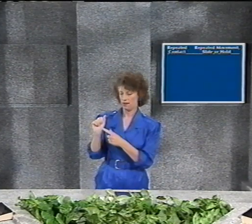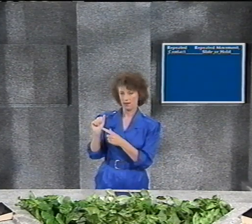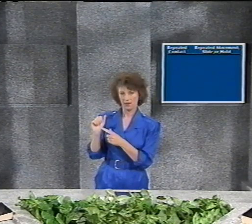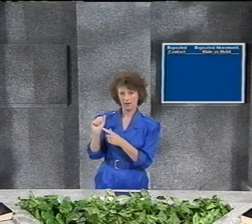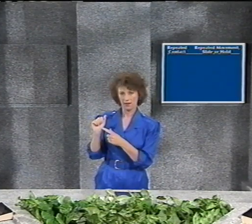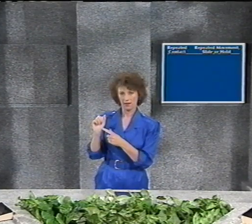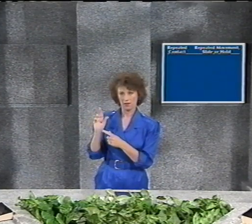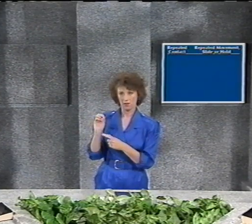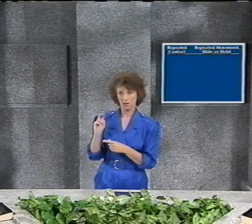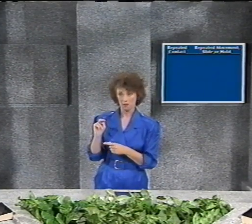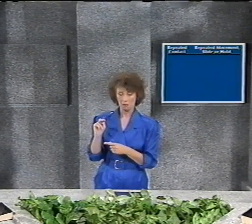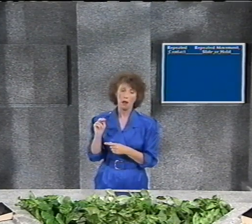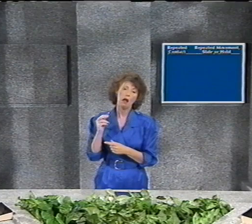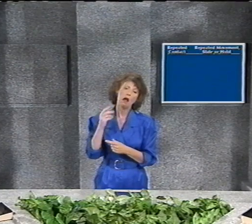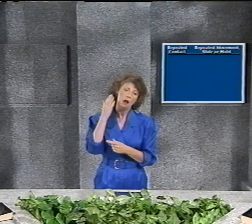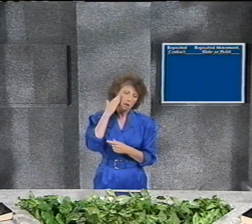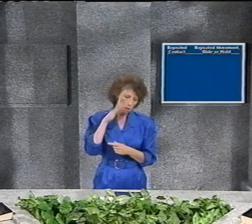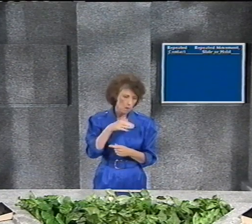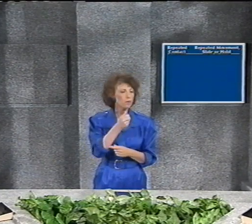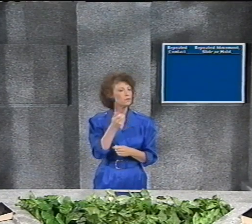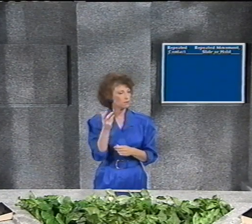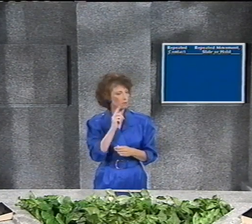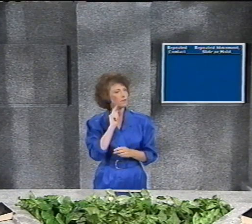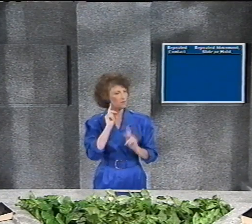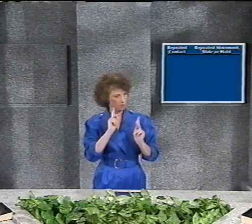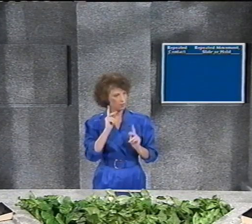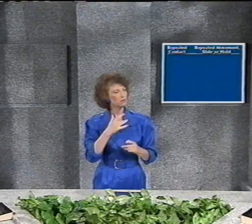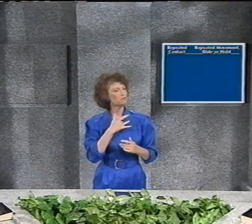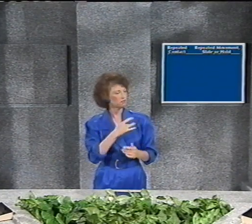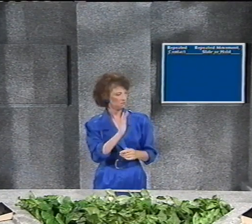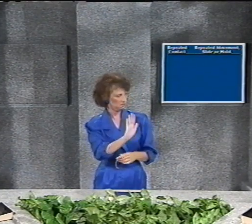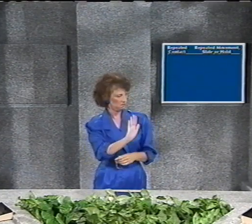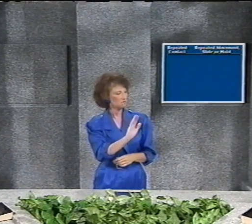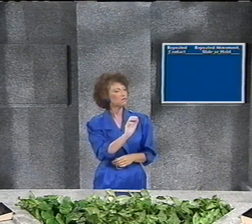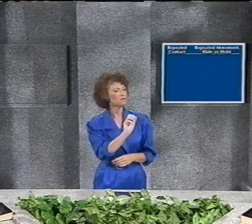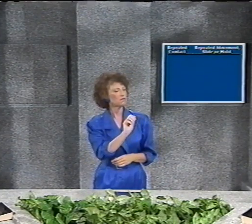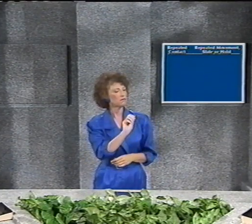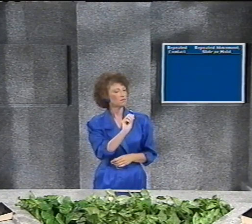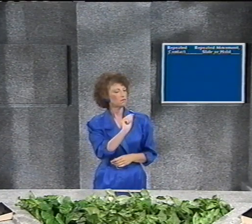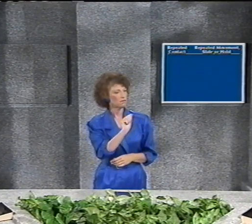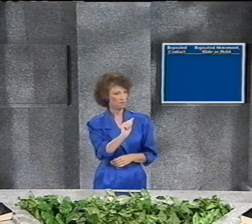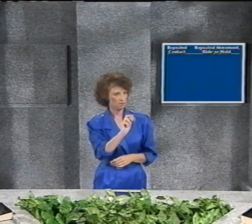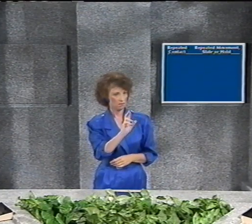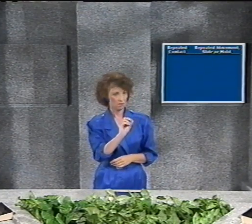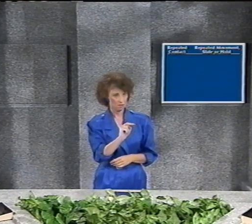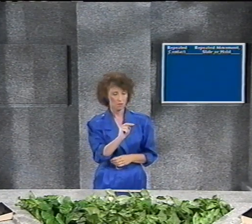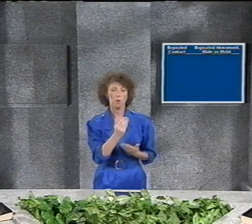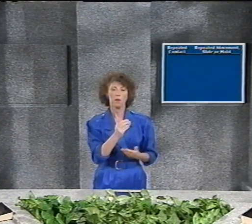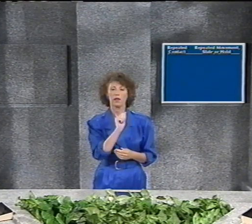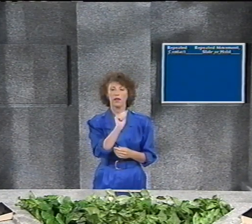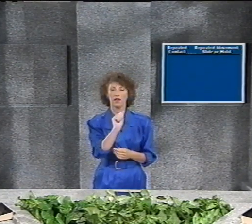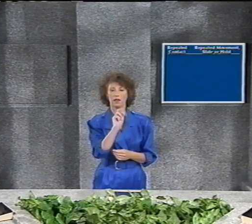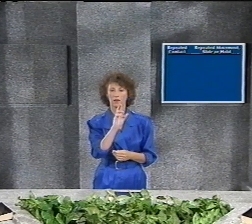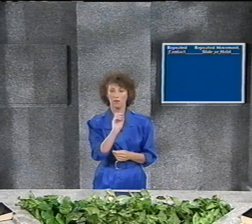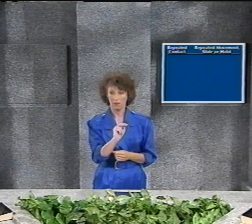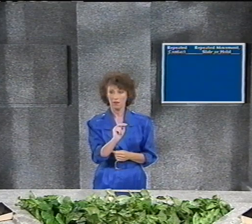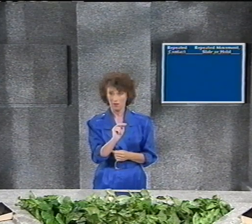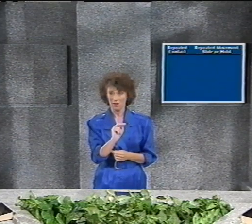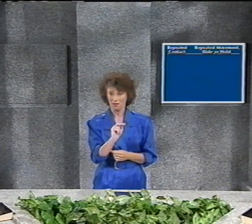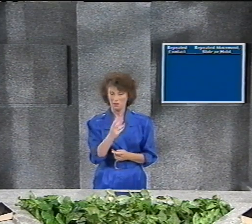use the word Aaron as an example. I tend to repeat the A, but you will see some people that hold